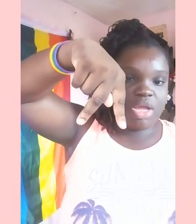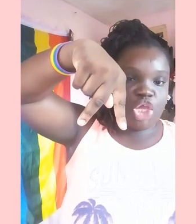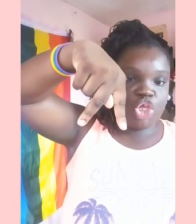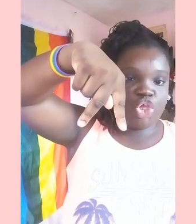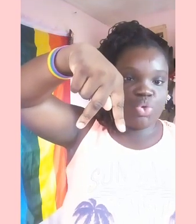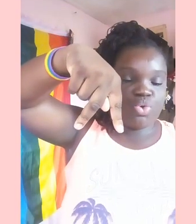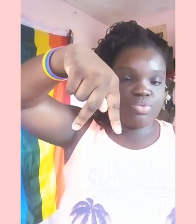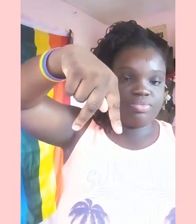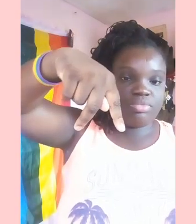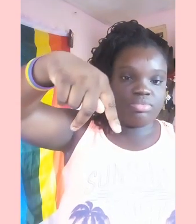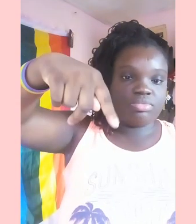Q.